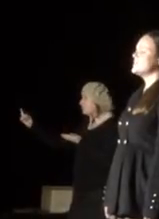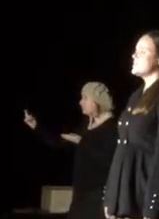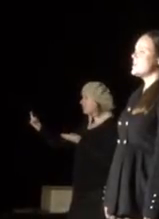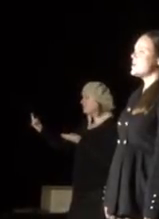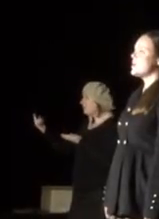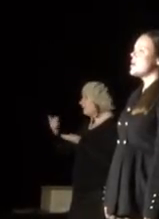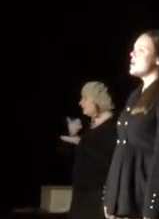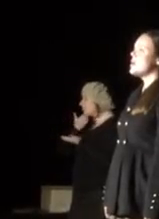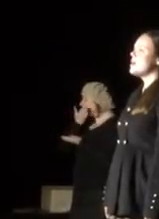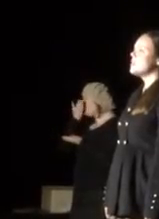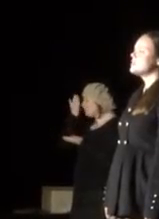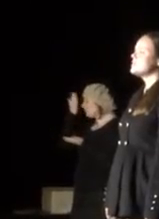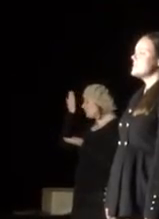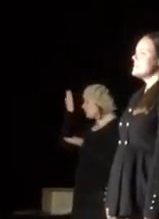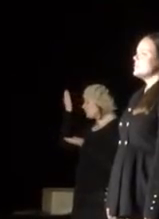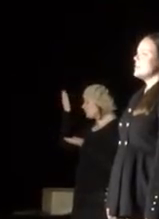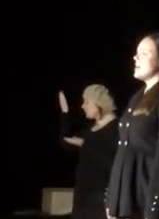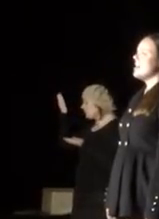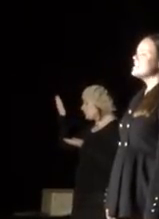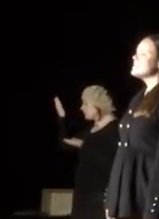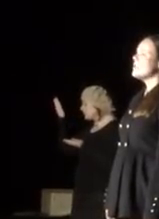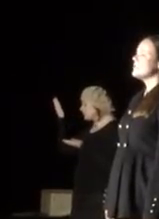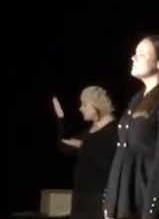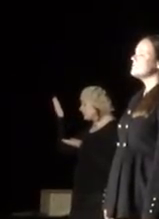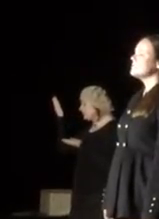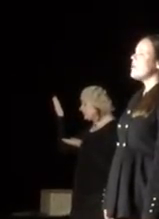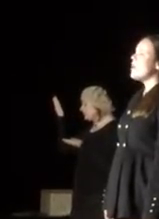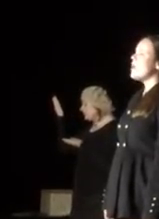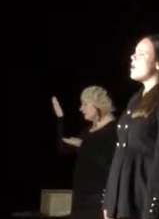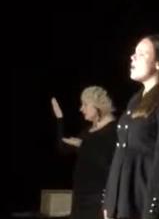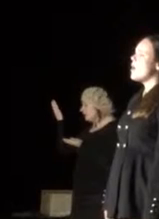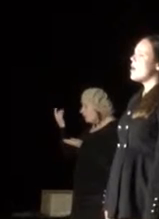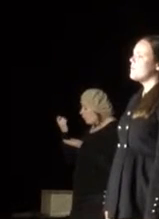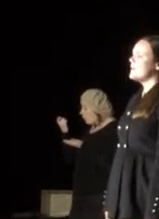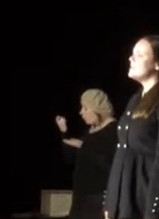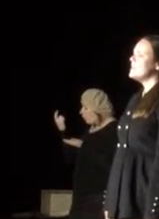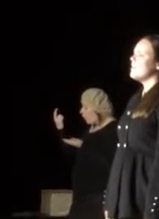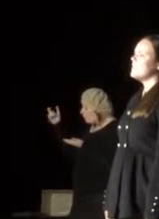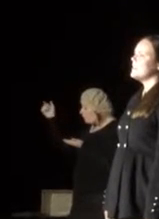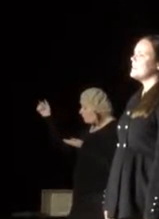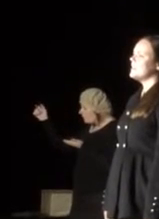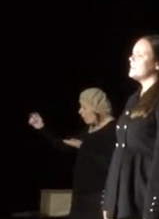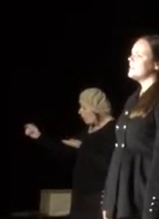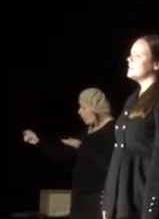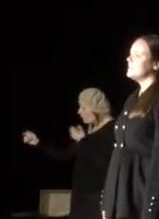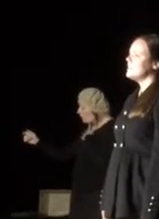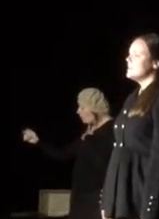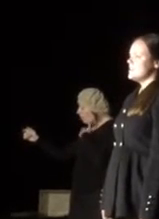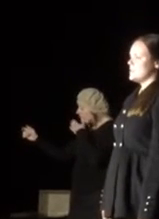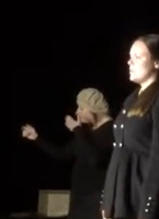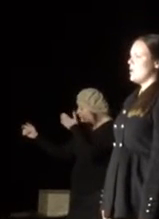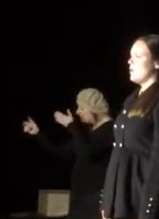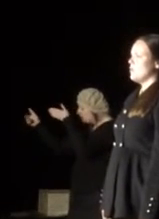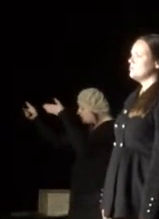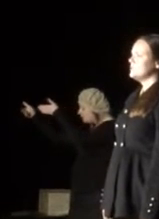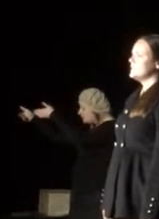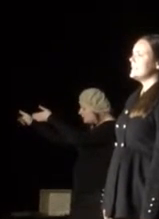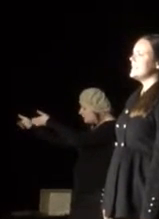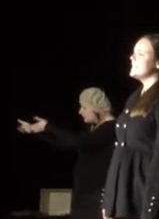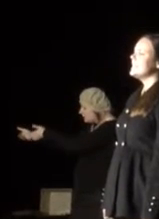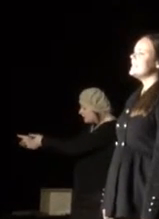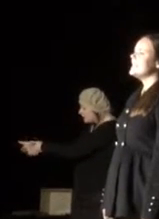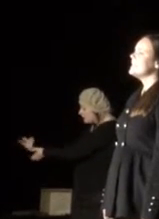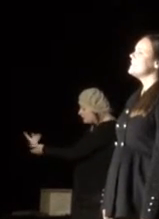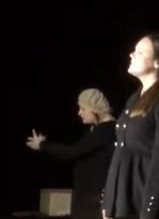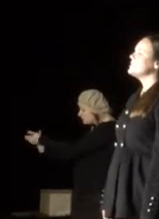unreturned Just one more beloved So lonely